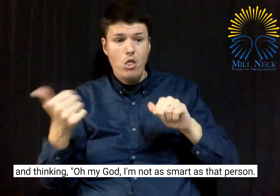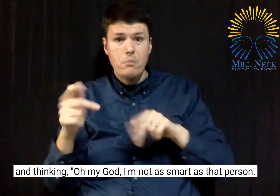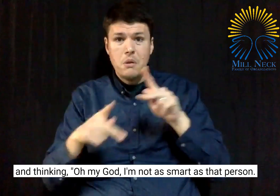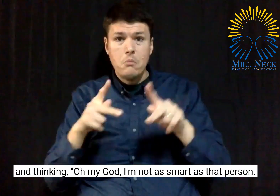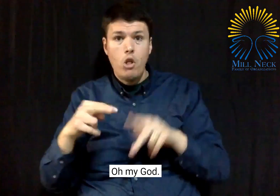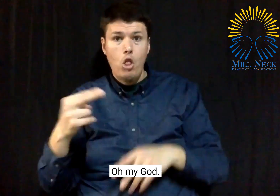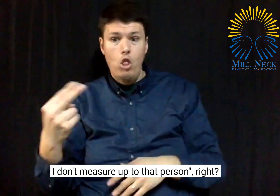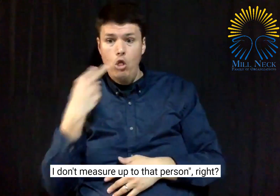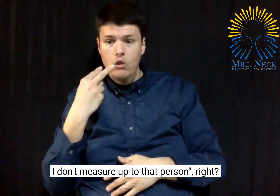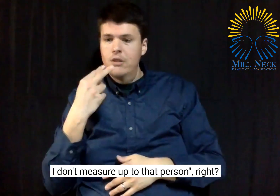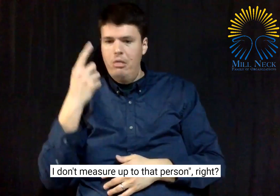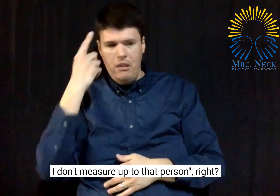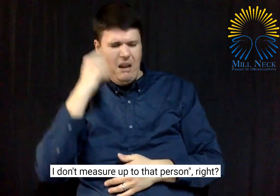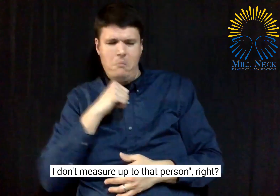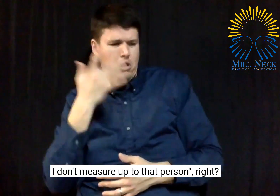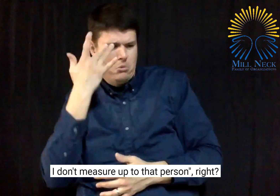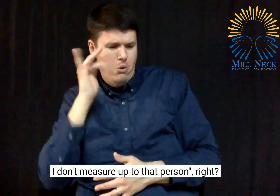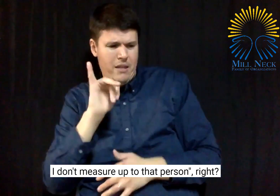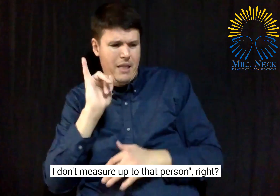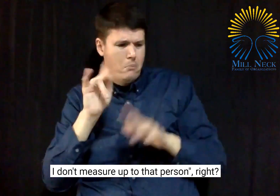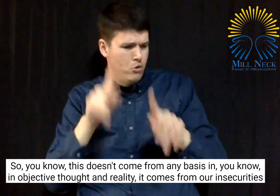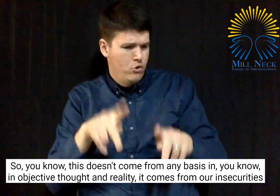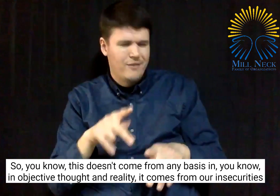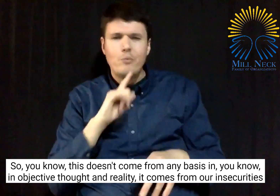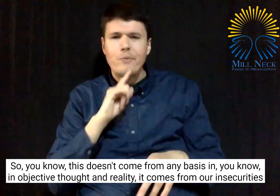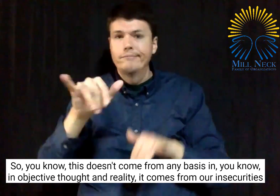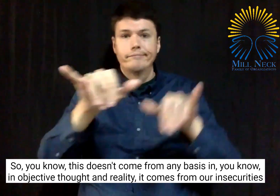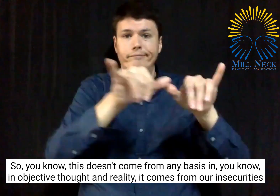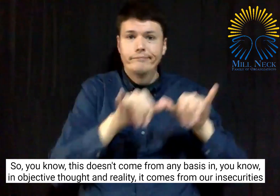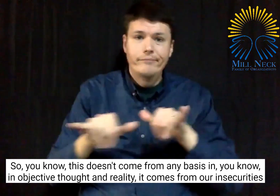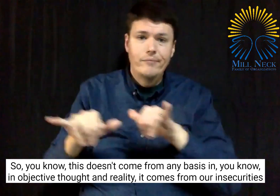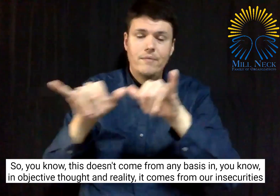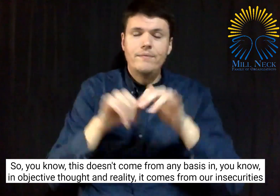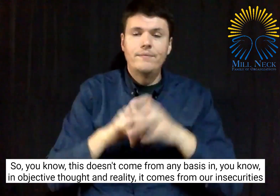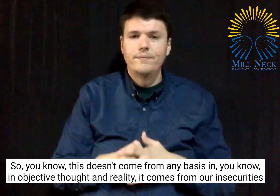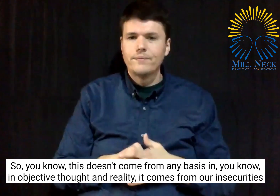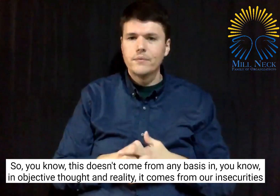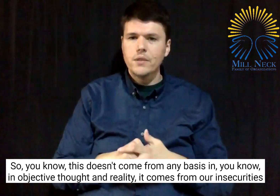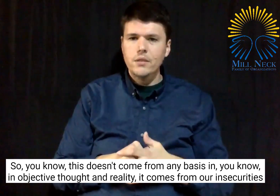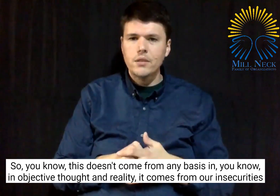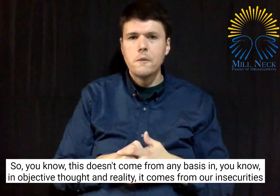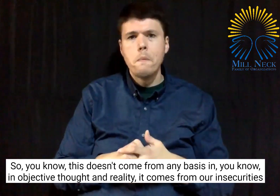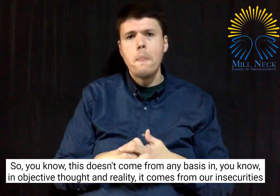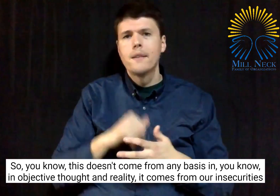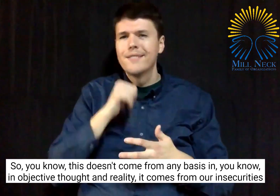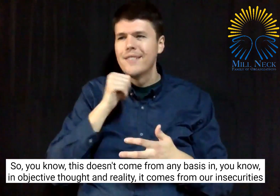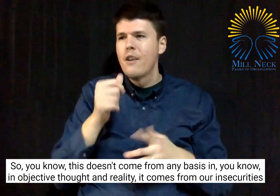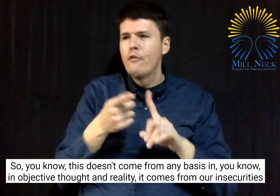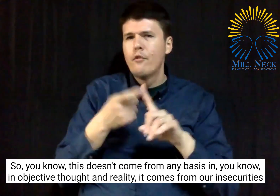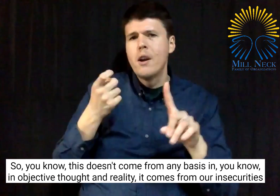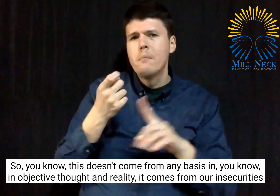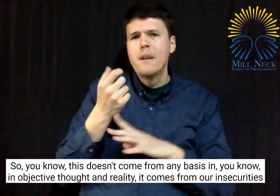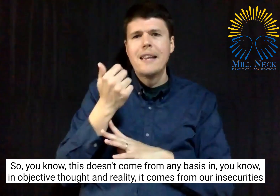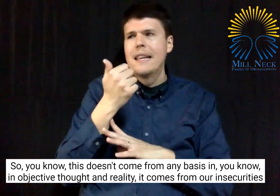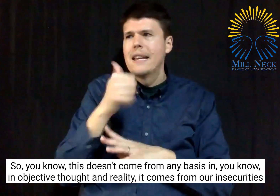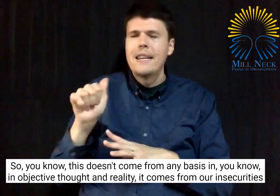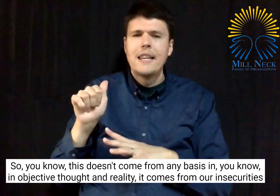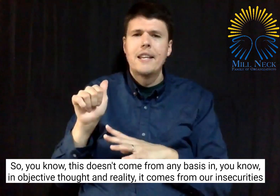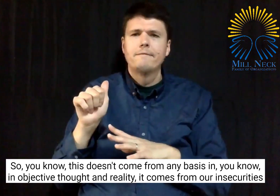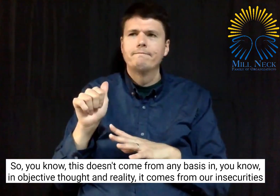person. Oh my God, I don't measure up to that person, right? So, this doesn't come from any basis in, in objective thought